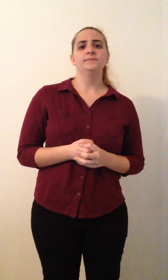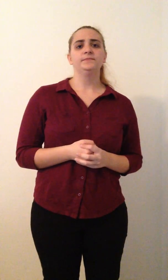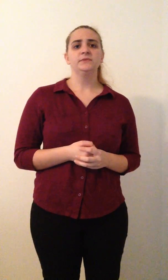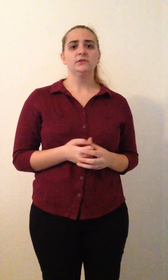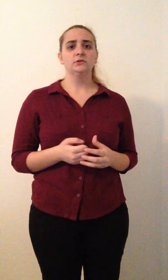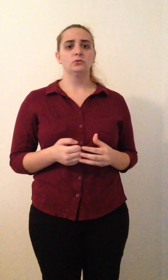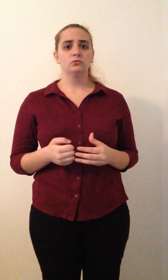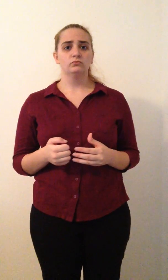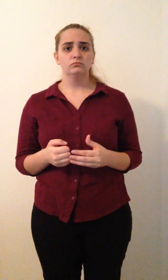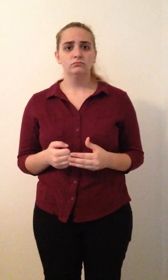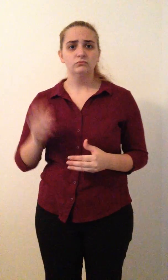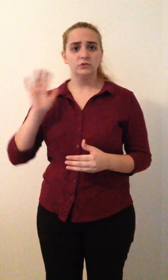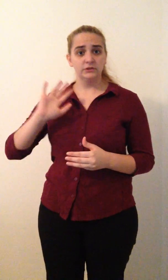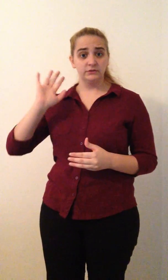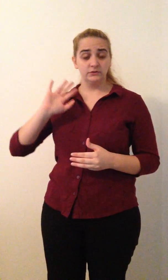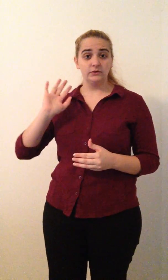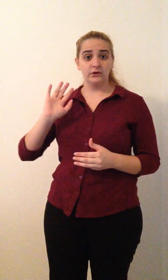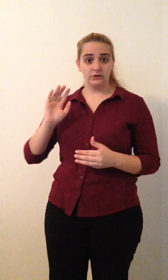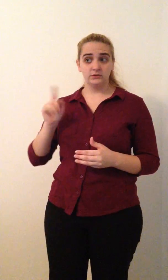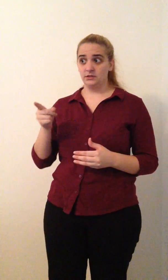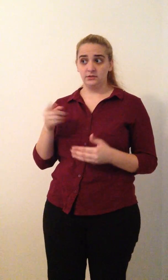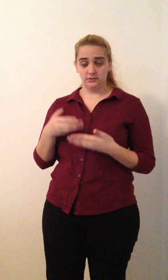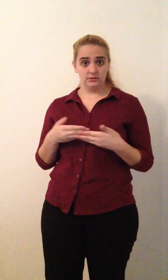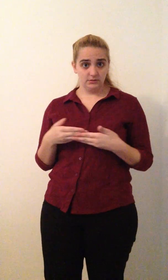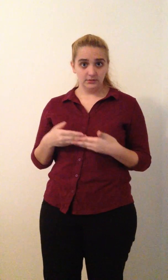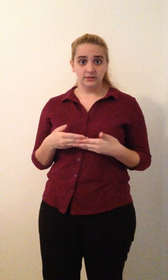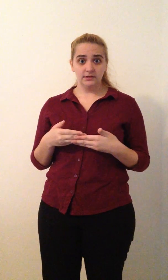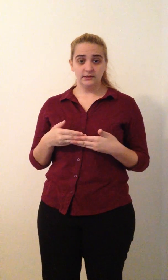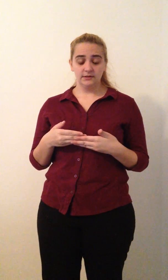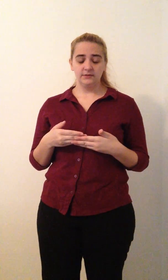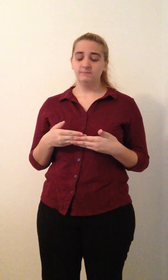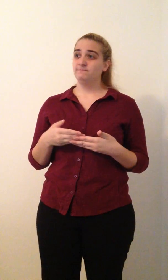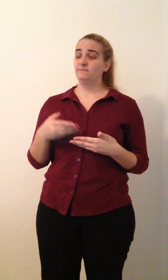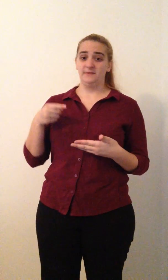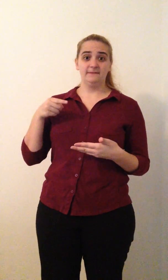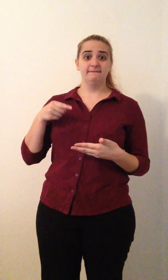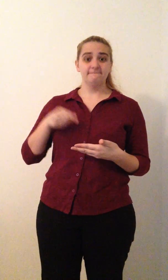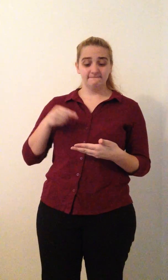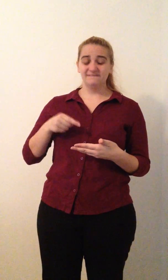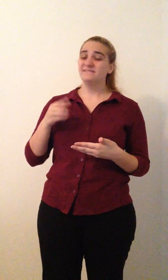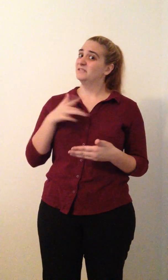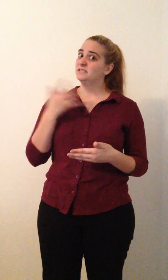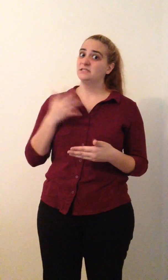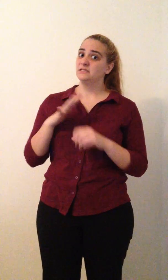their childhood. It's being triggered in their adulthood. So it's a real struggle for